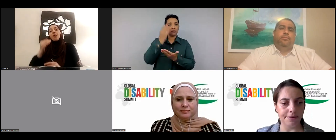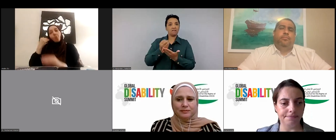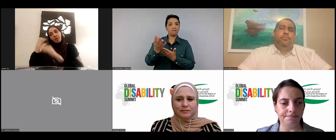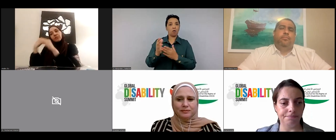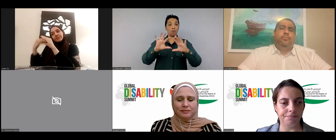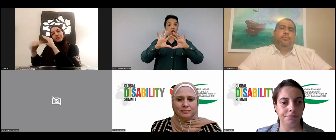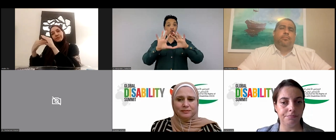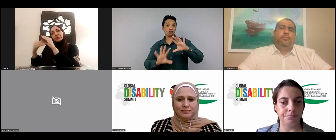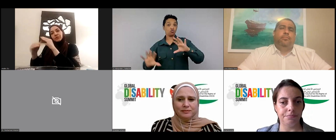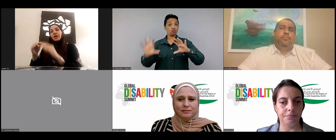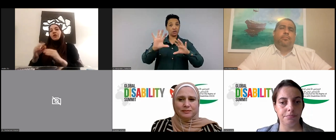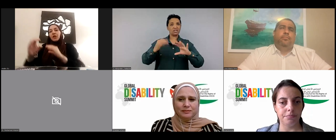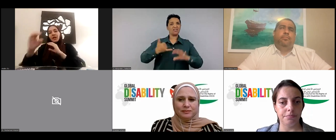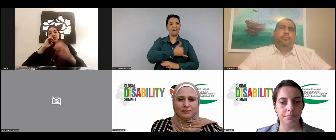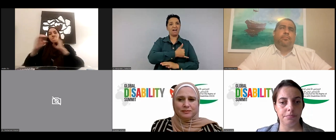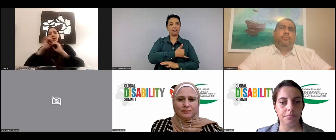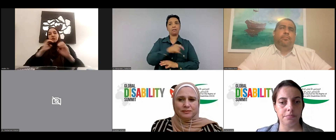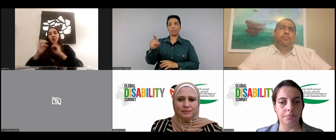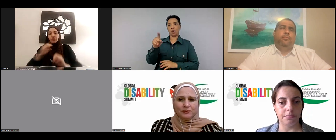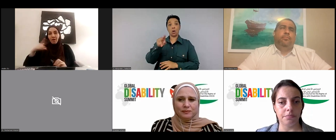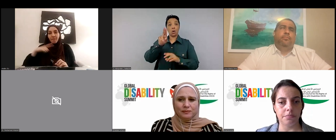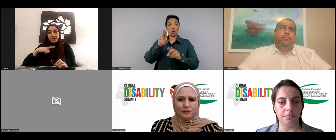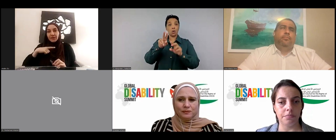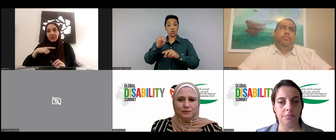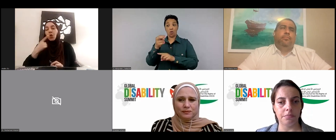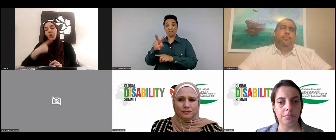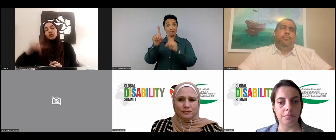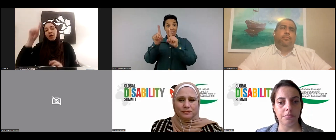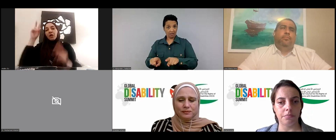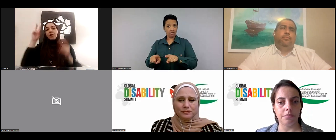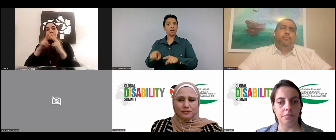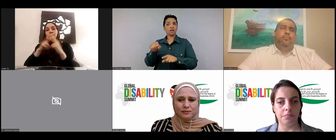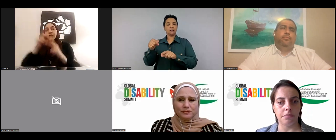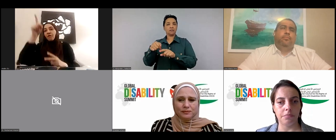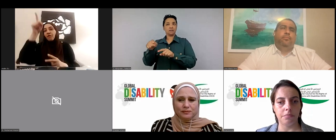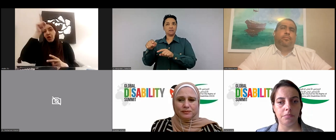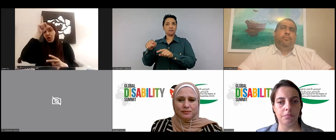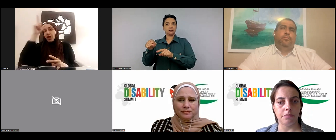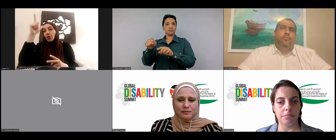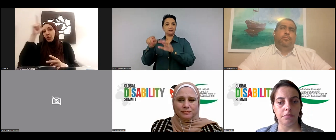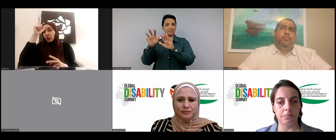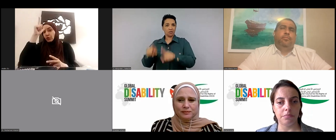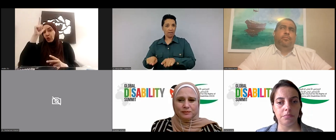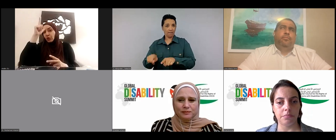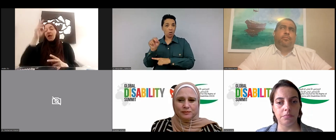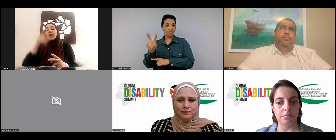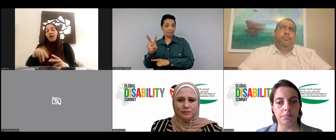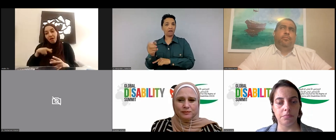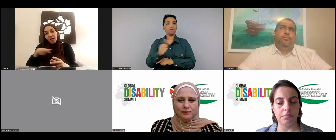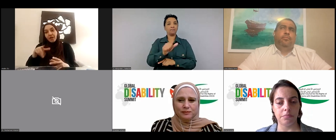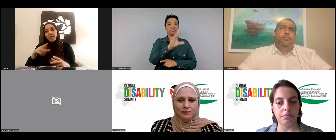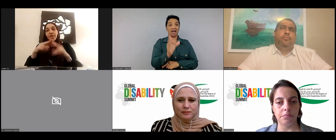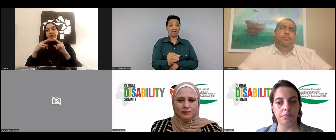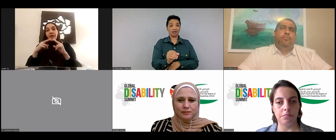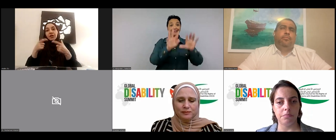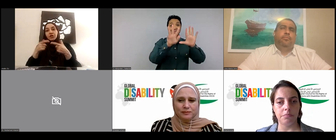regionally in November in Jordan and in other regions in Africa in September, in Latin America, in order to